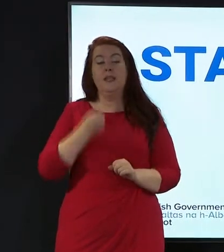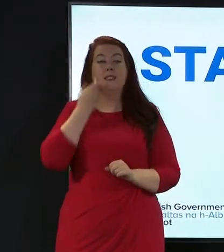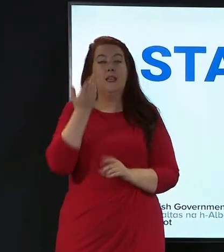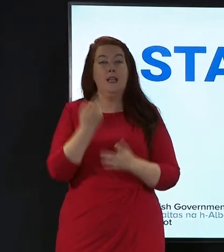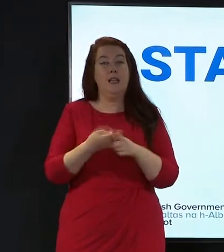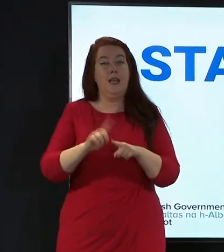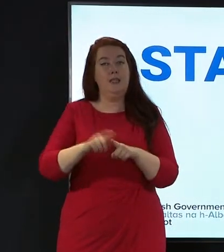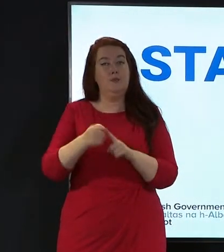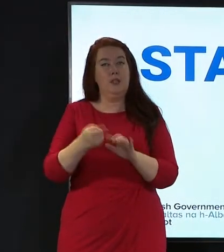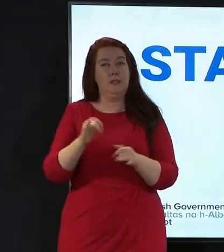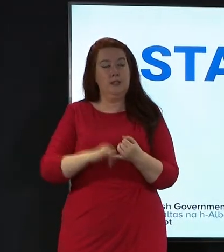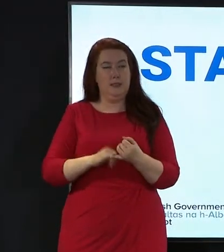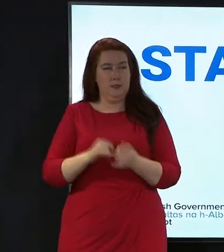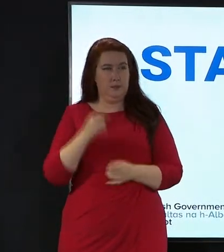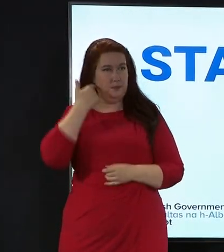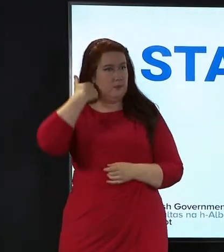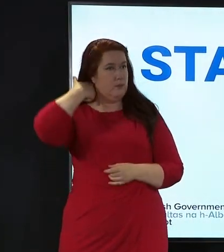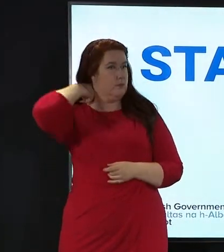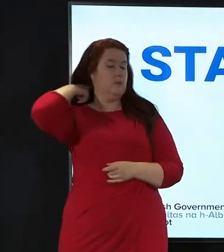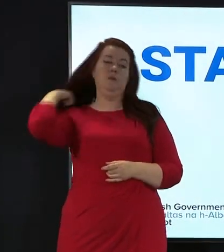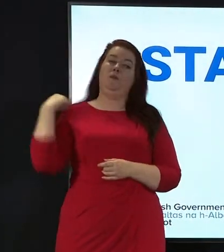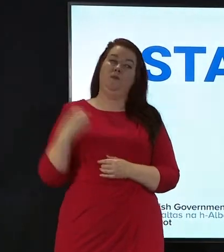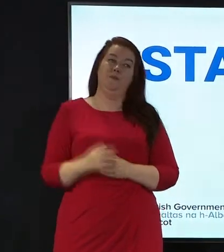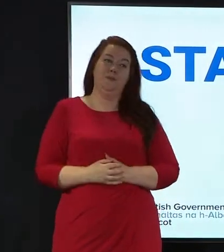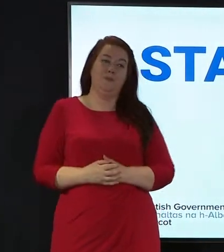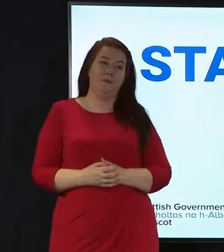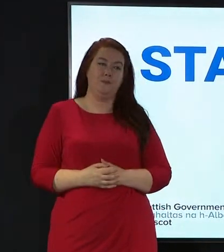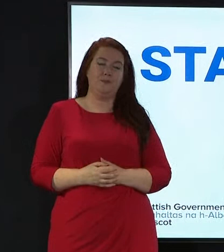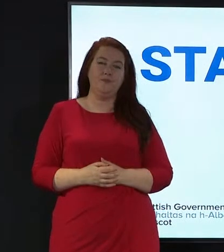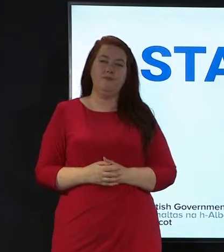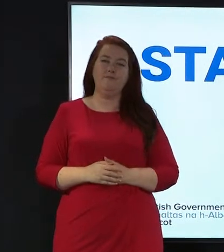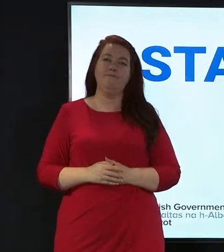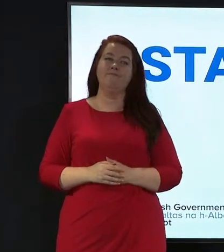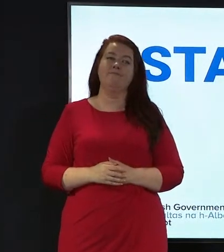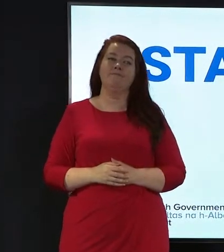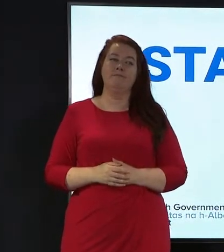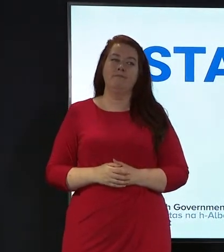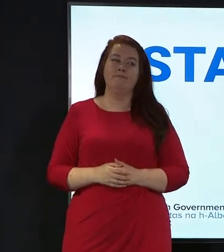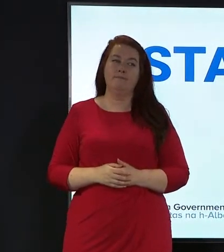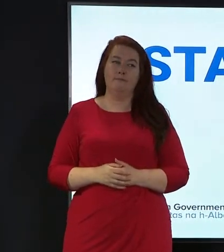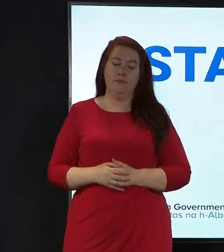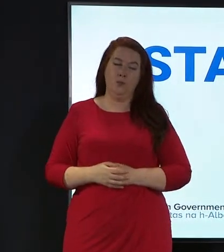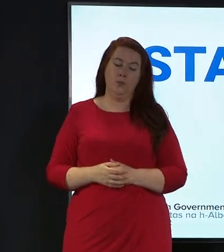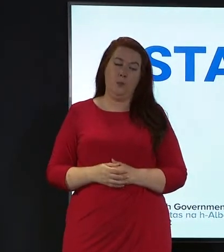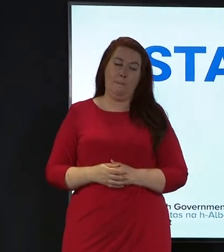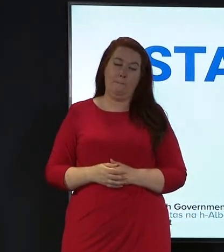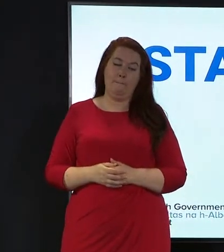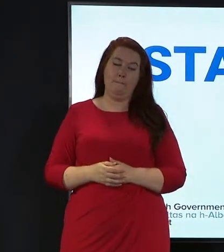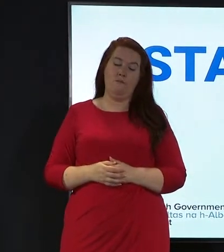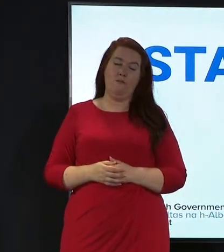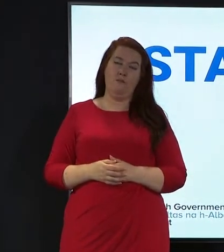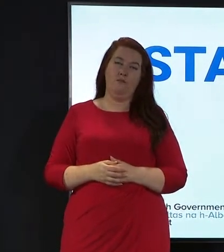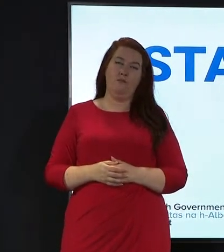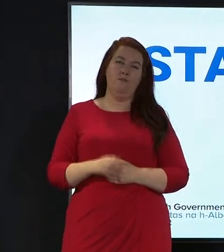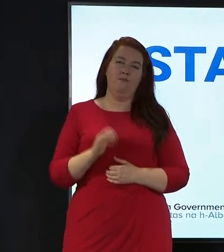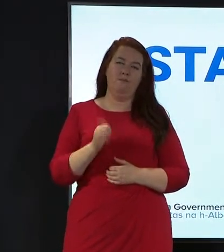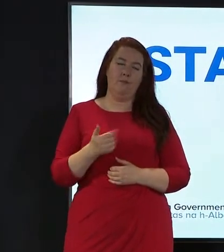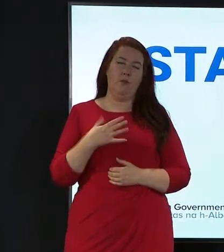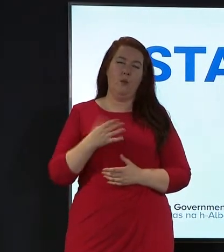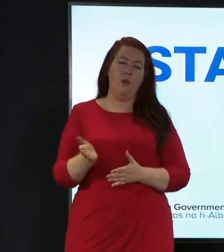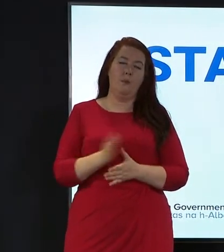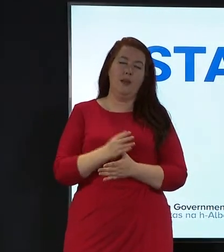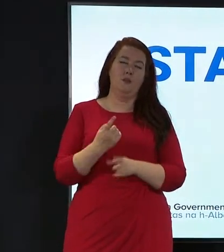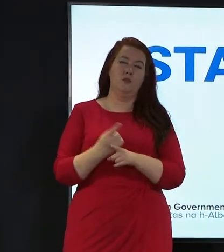Express. Hi, good afternoon. Thank you, First Minister. Could you just briefly return to this issue of